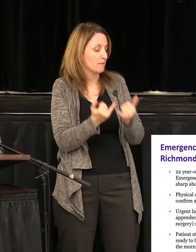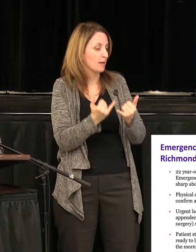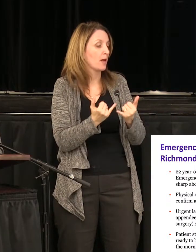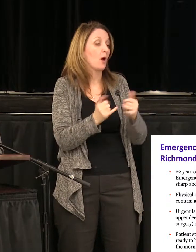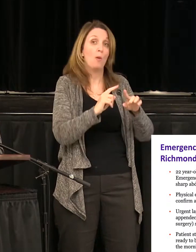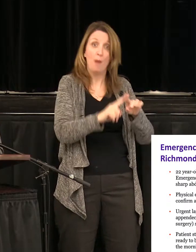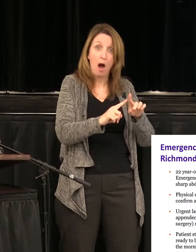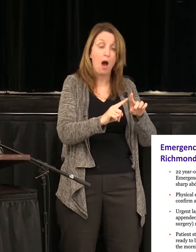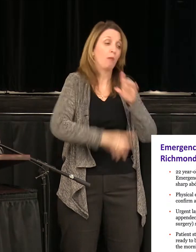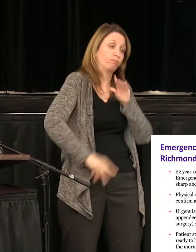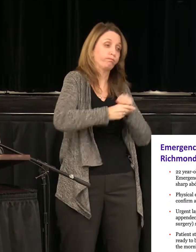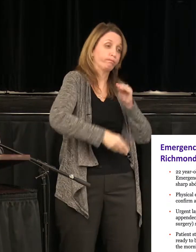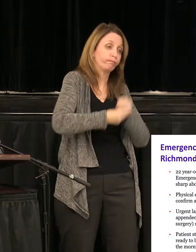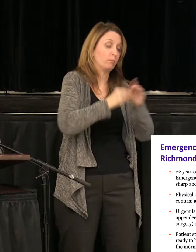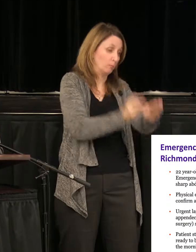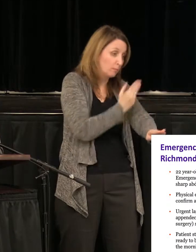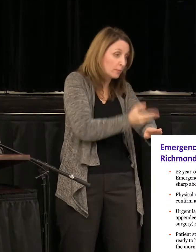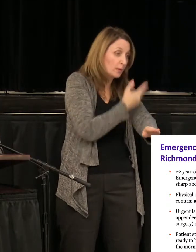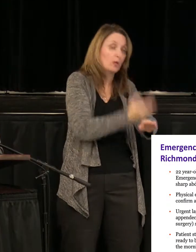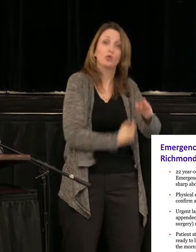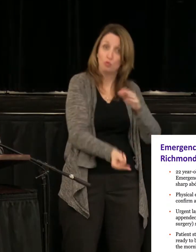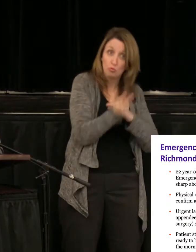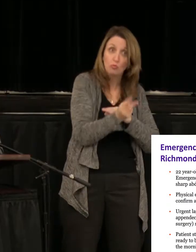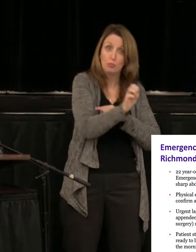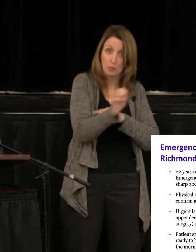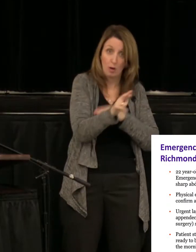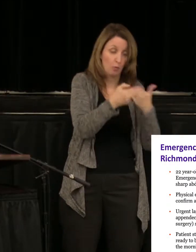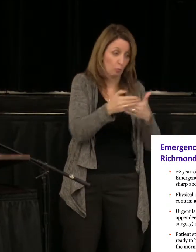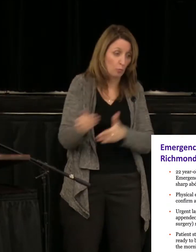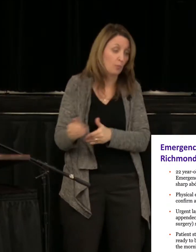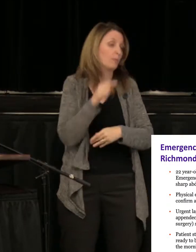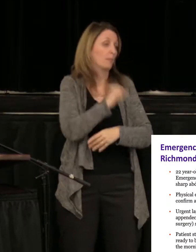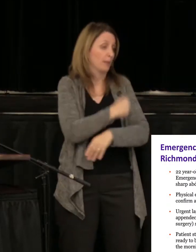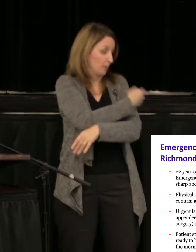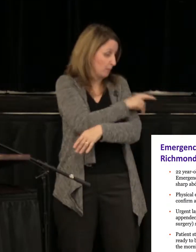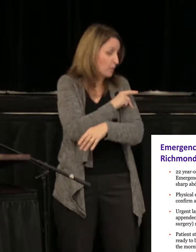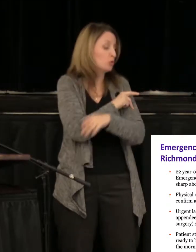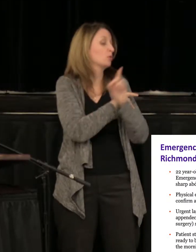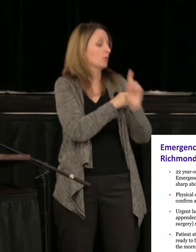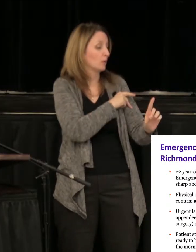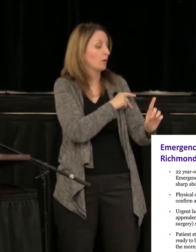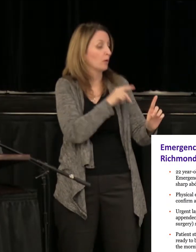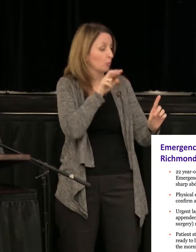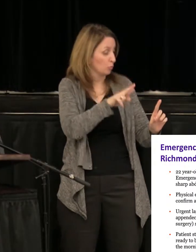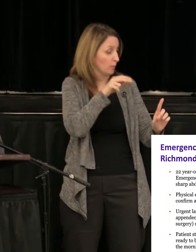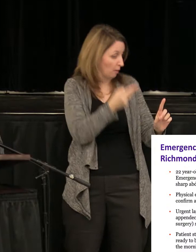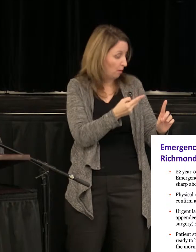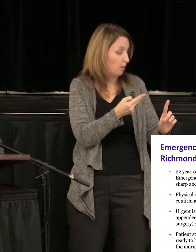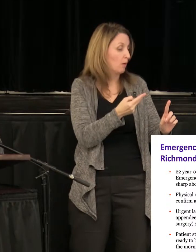new capacity in Mackenzie Vaughan Hospital and 2 emergency rooms, this patient who's being treated very well at Richmond Hill